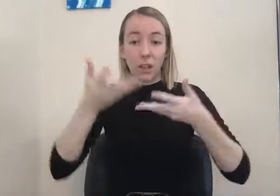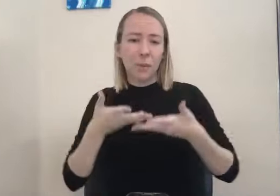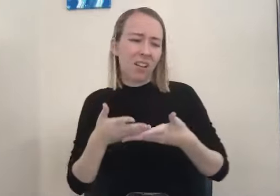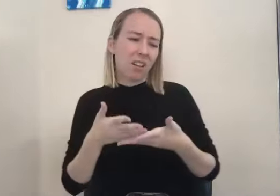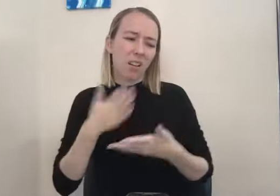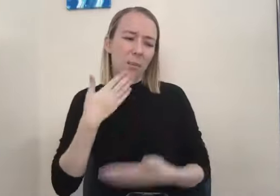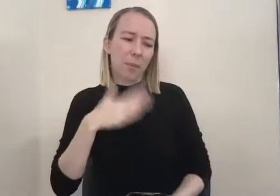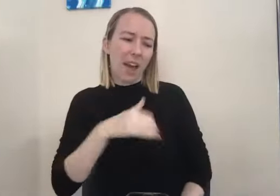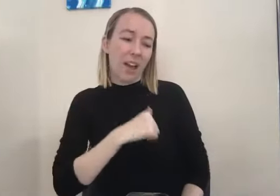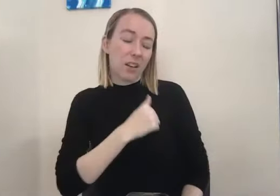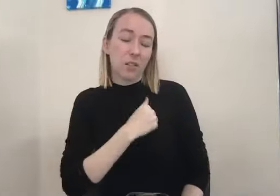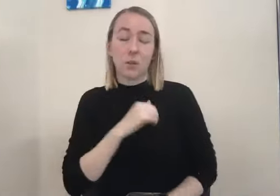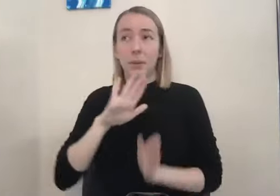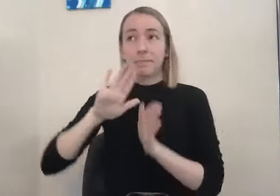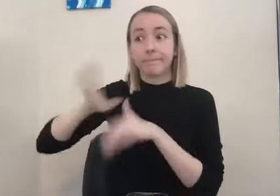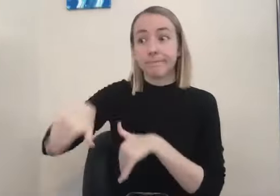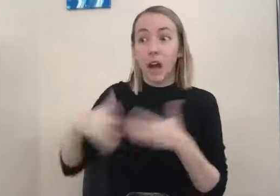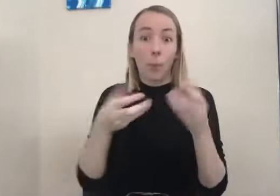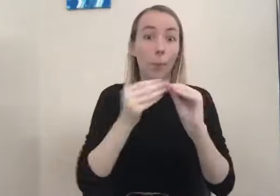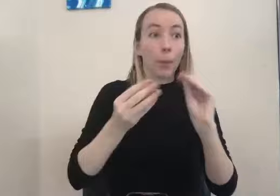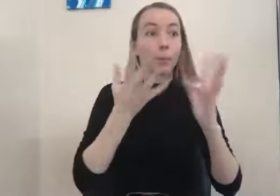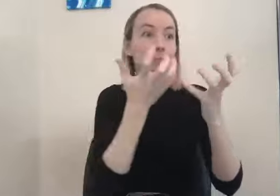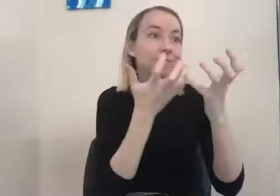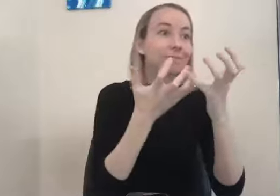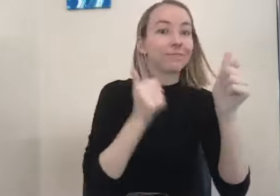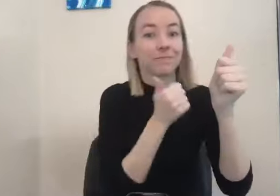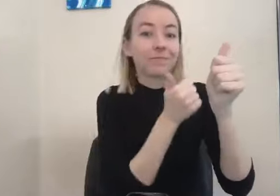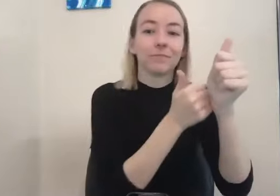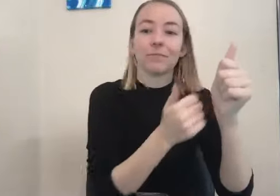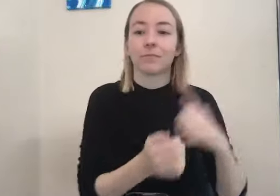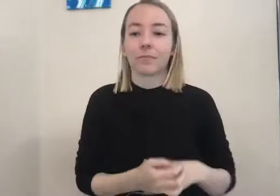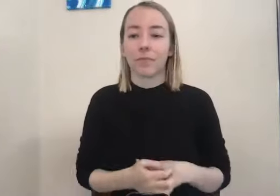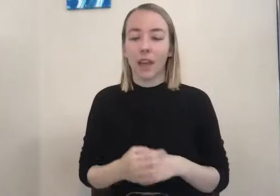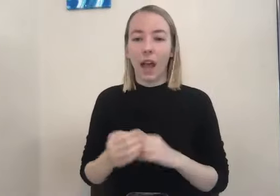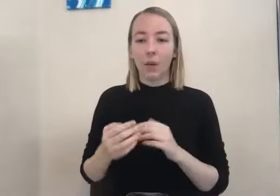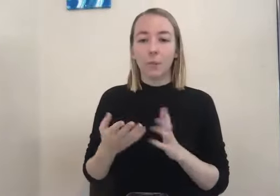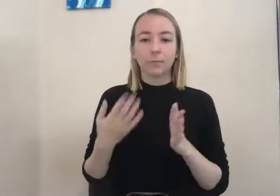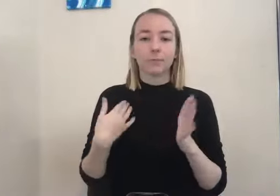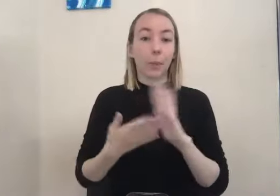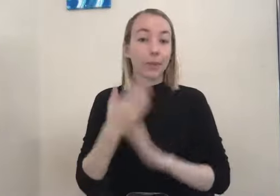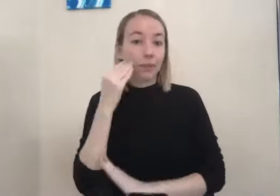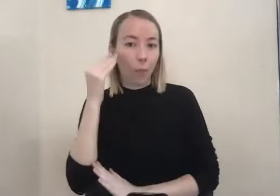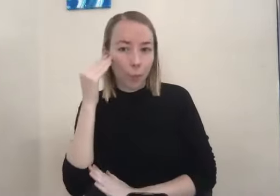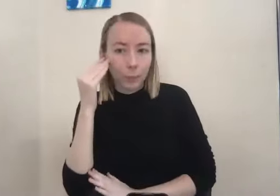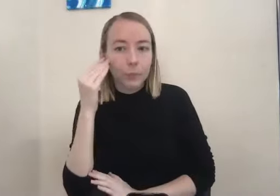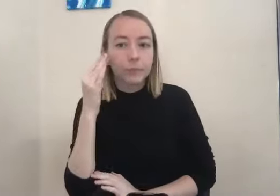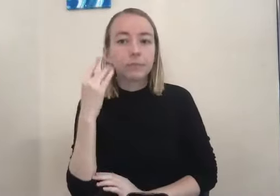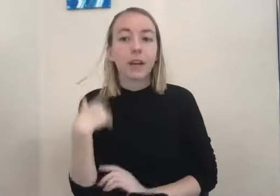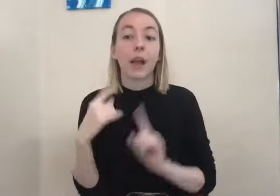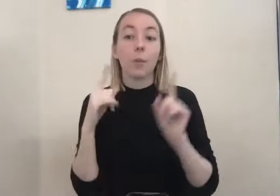self-righteous person, I had absolutely no self-esteem. I didn't like myself. I didn't like what I did. I was always